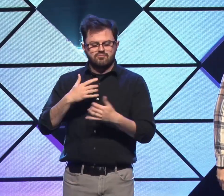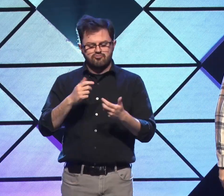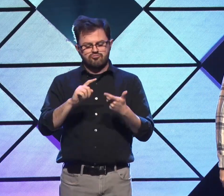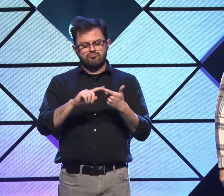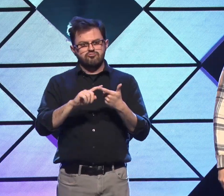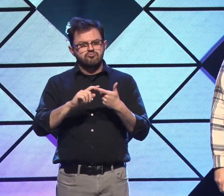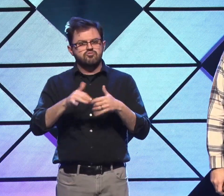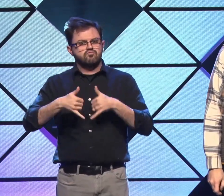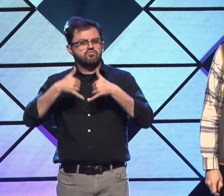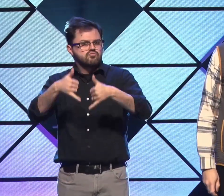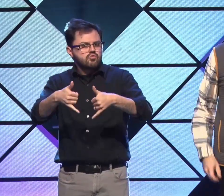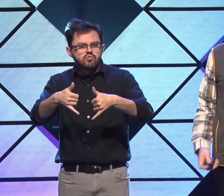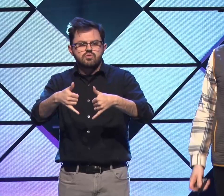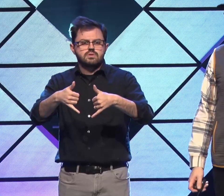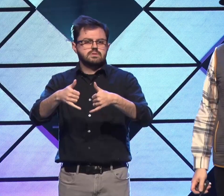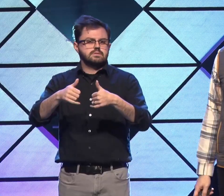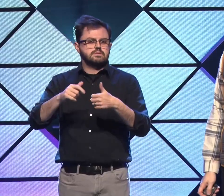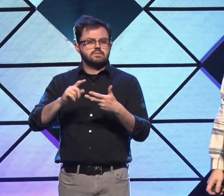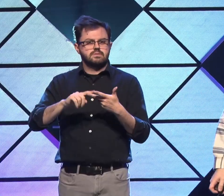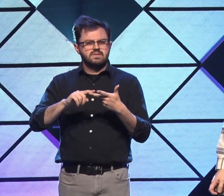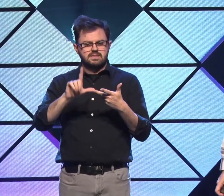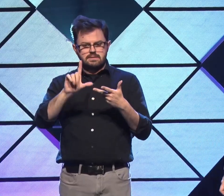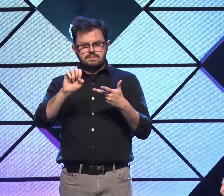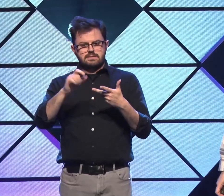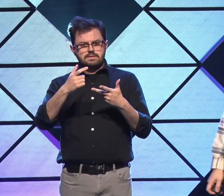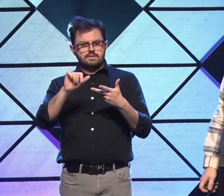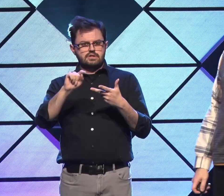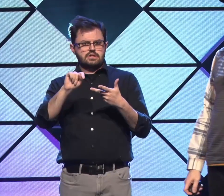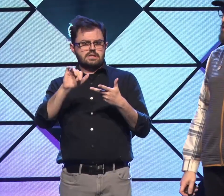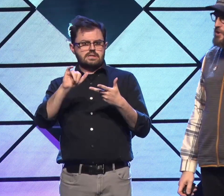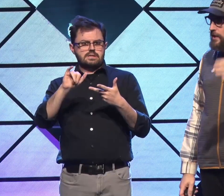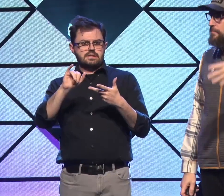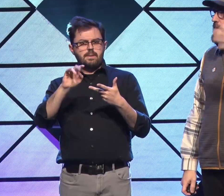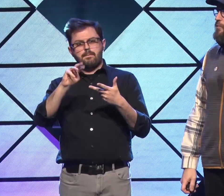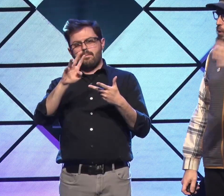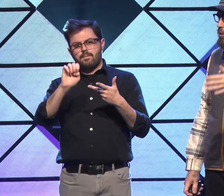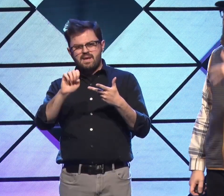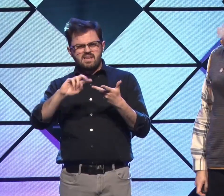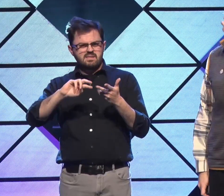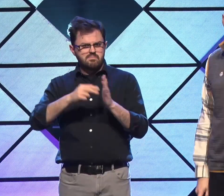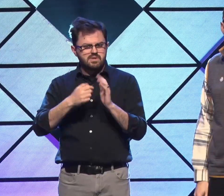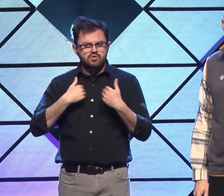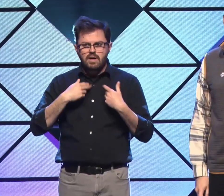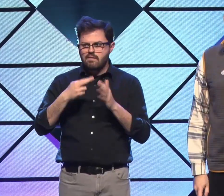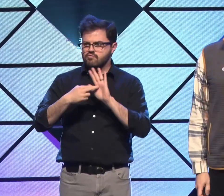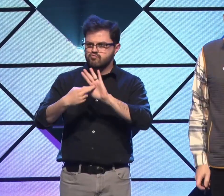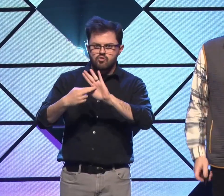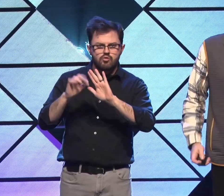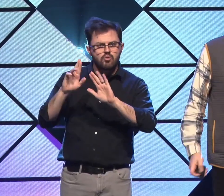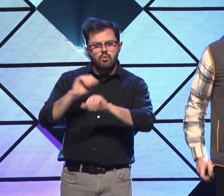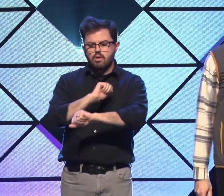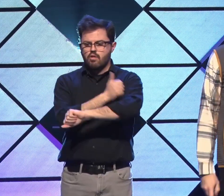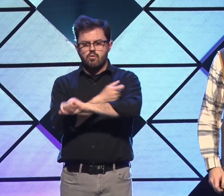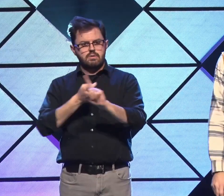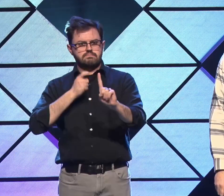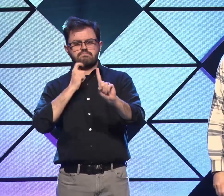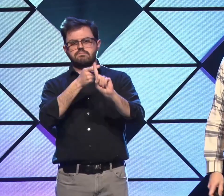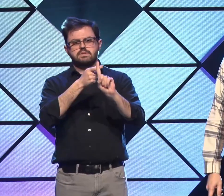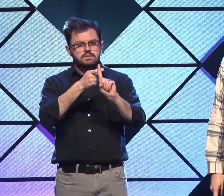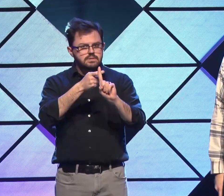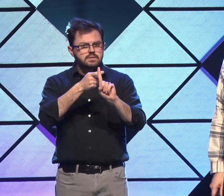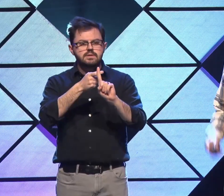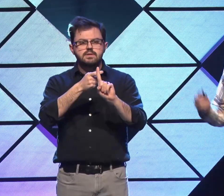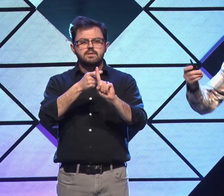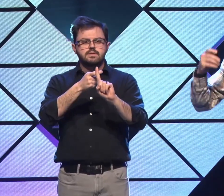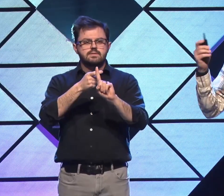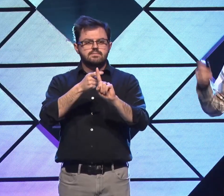the incentives. There's legitimate power, which is based on like you have a legitimate role or an authority. You're an authority figure in our